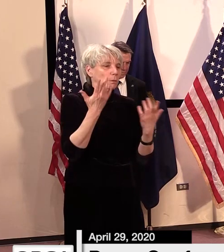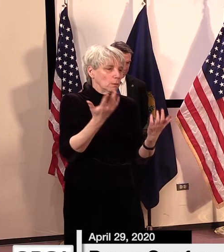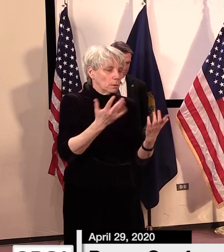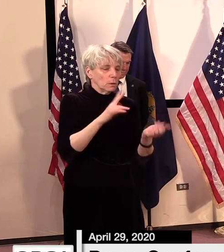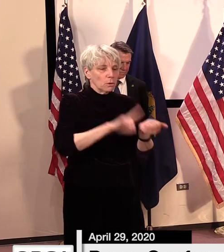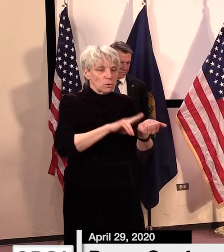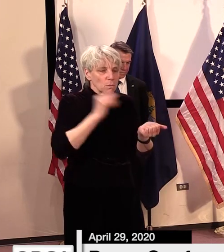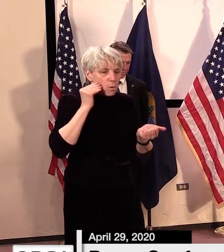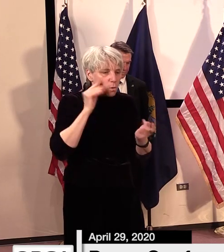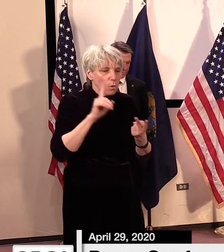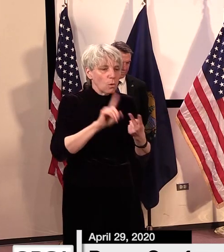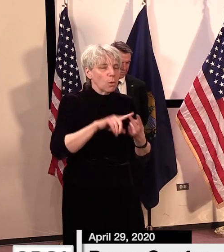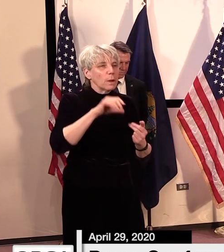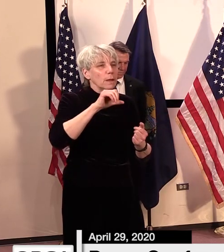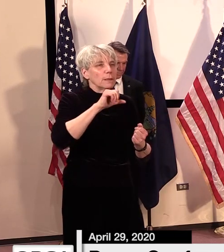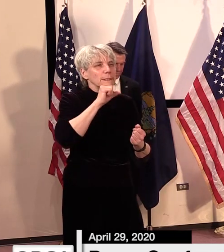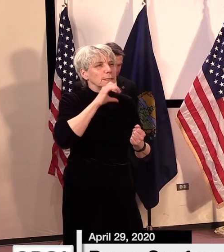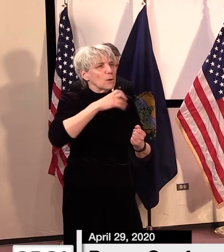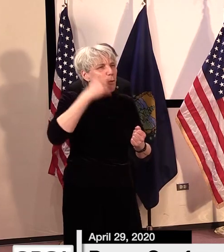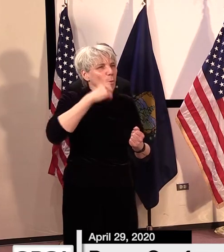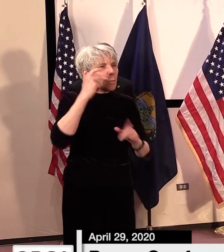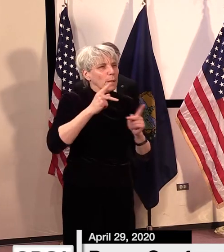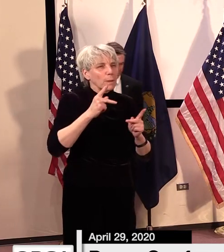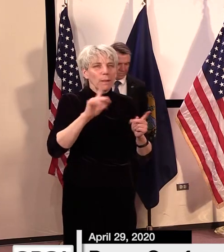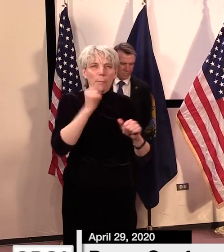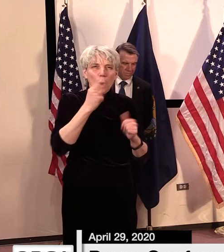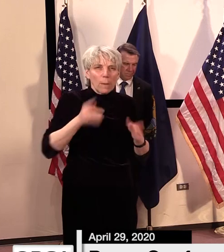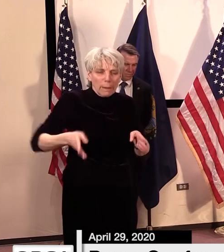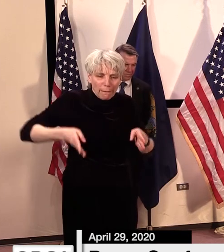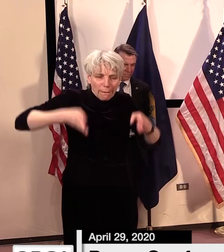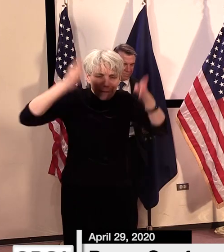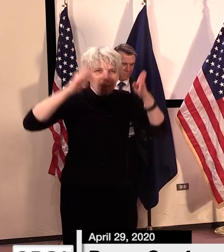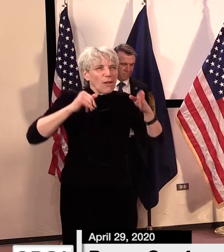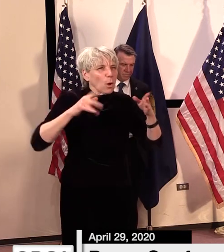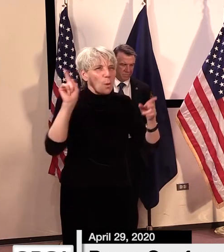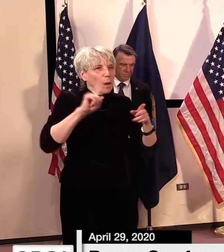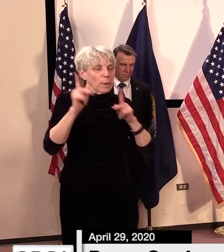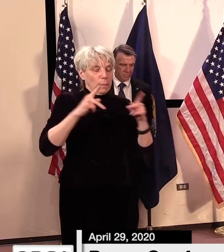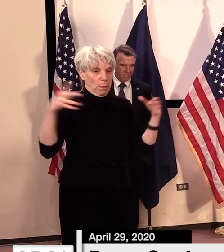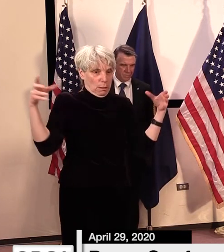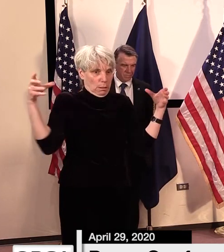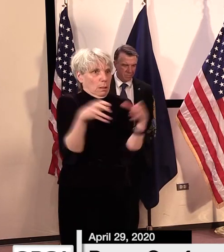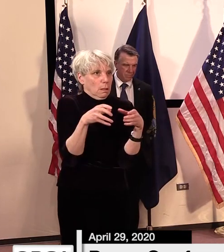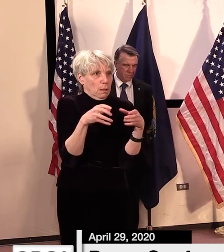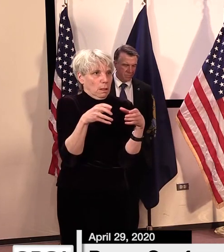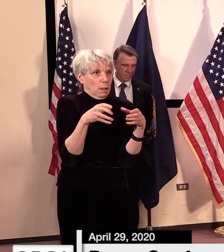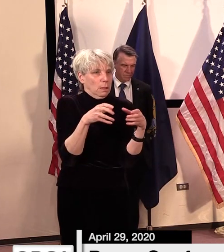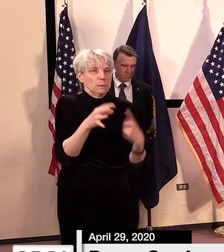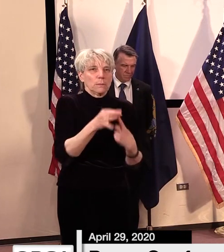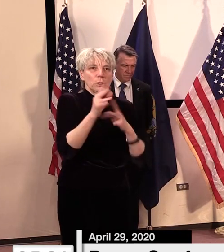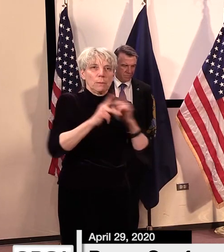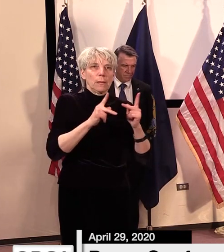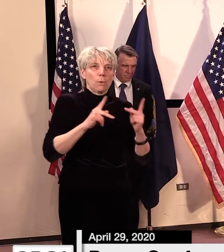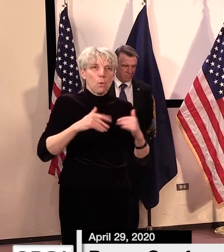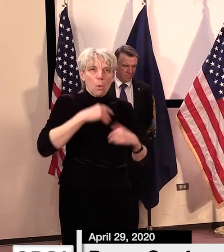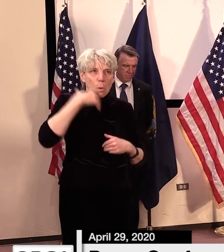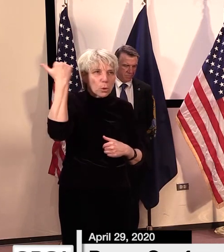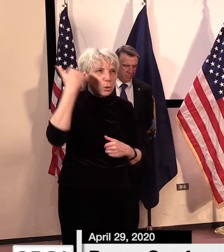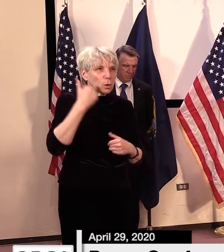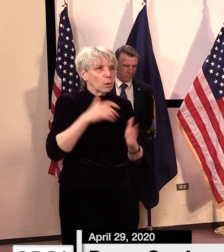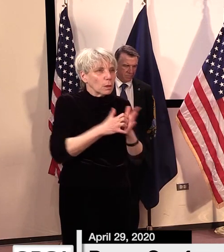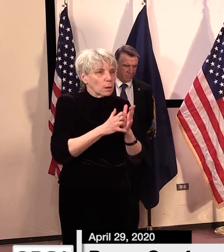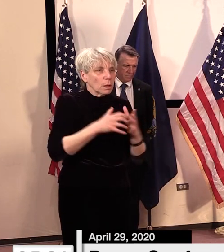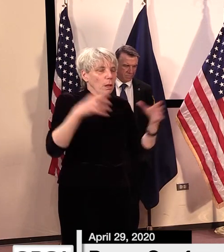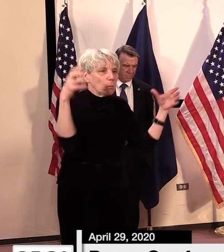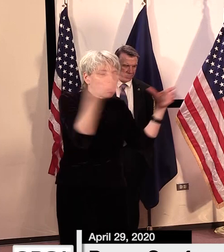apartments, et cetera. Most states, when you start to really dig down, they'll have perhaps one